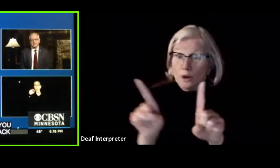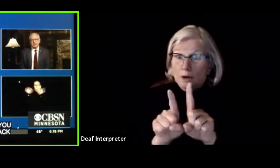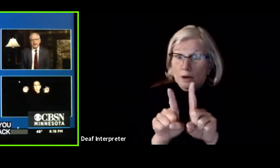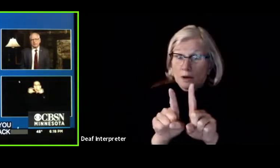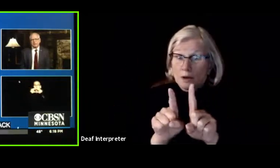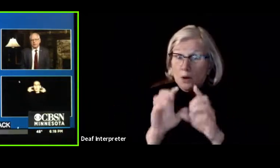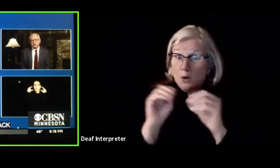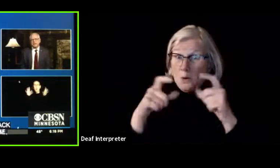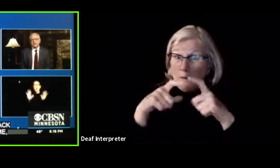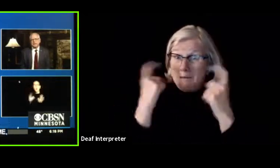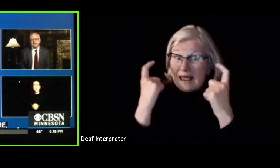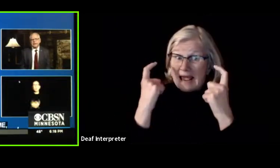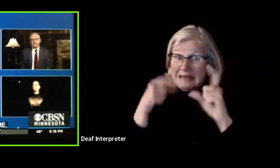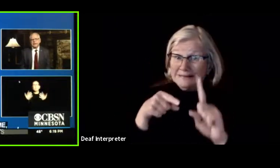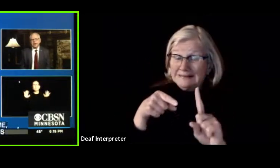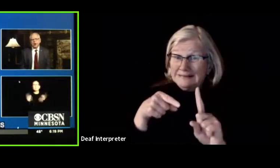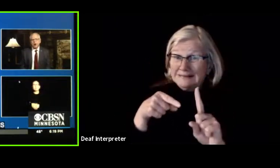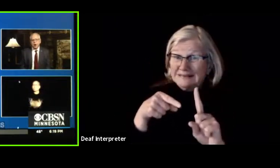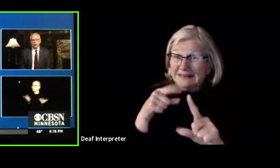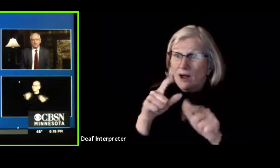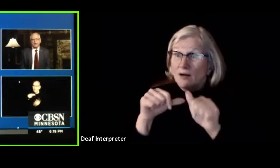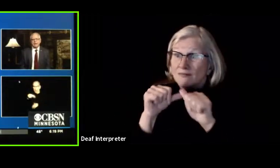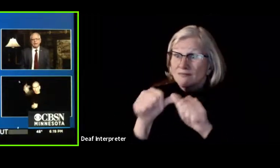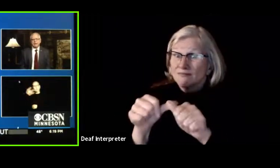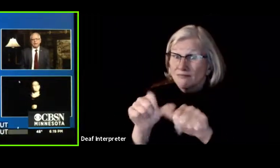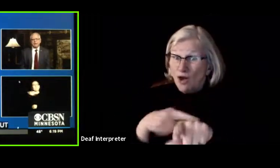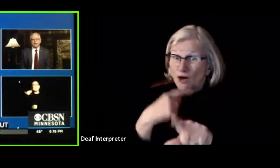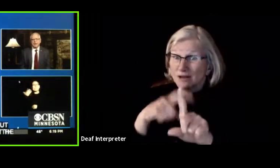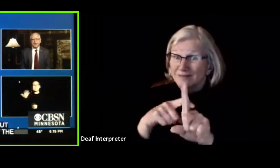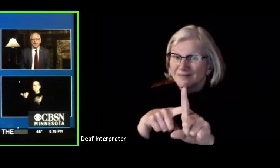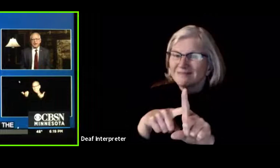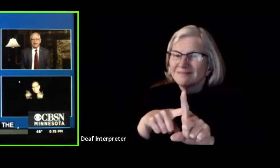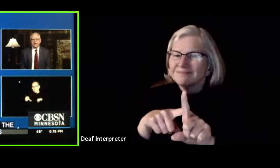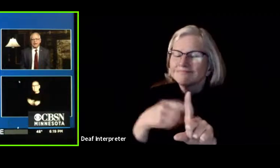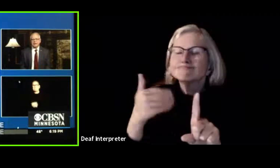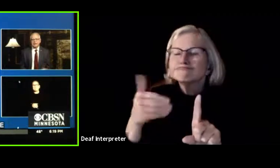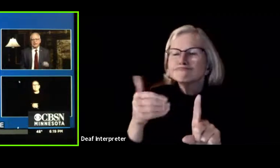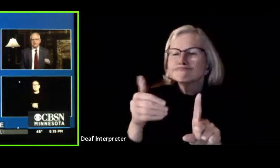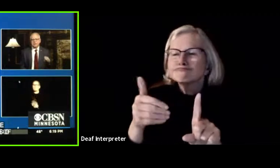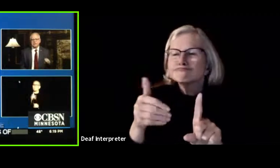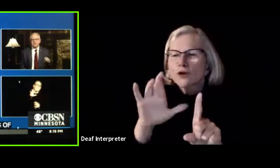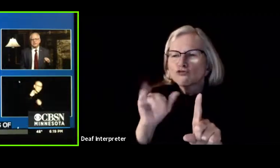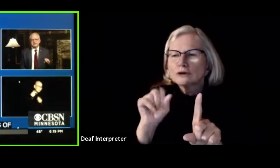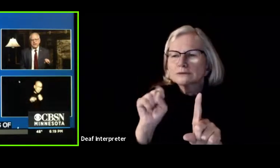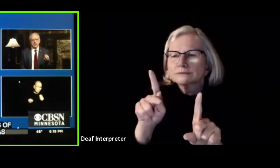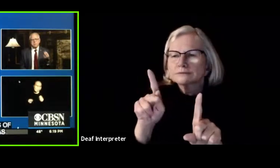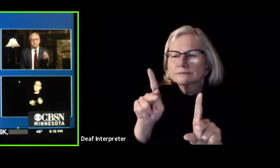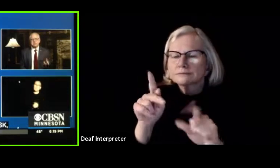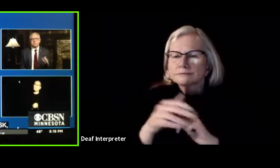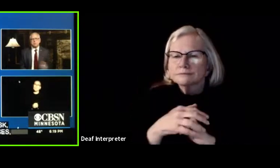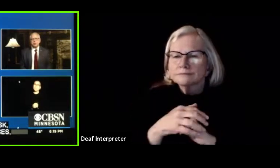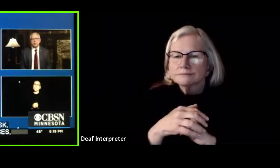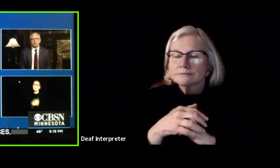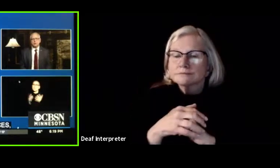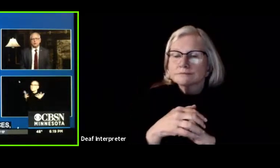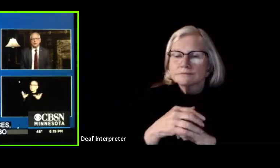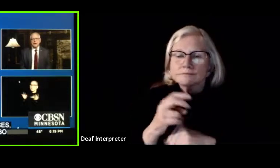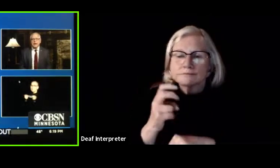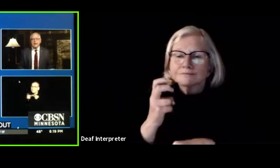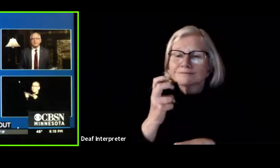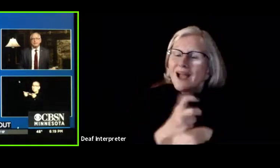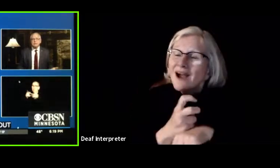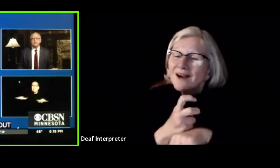places. And what's really hard about this is it's some of the places that are most important to